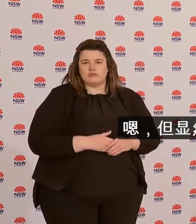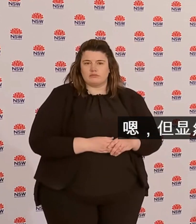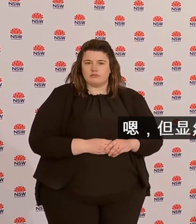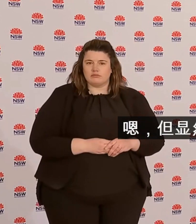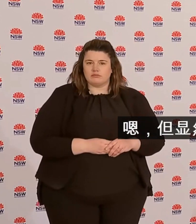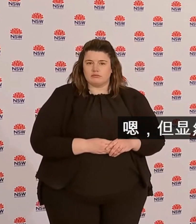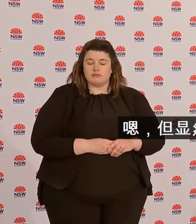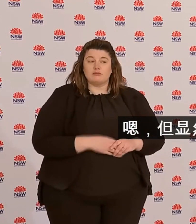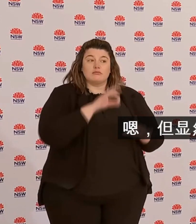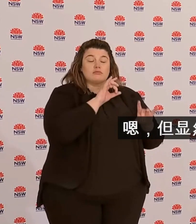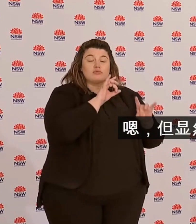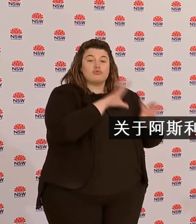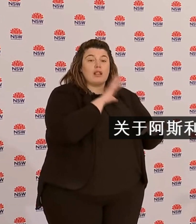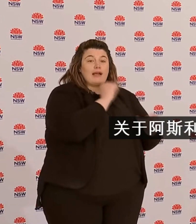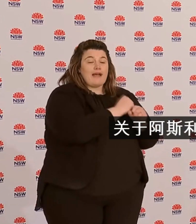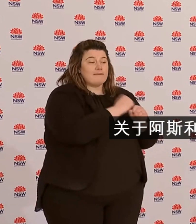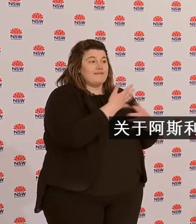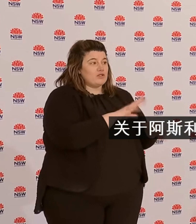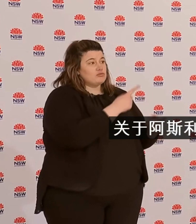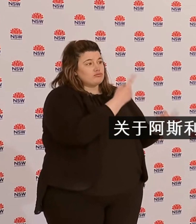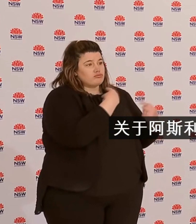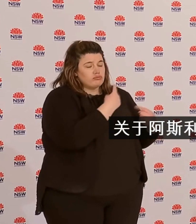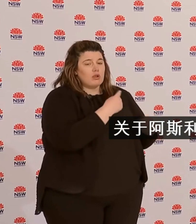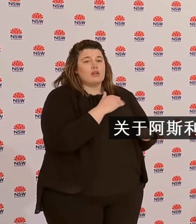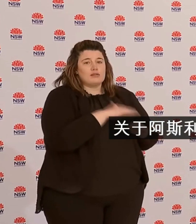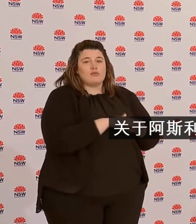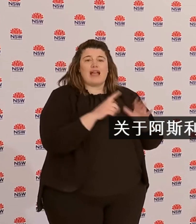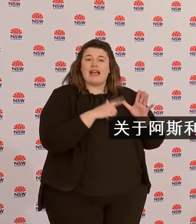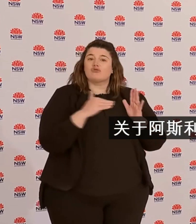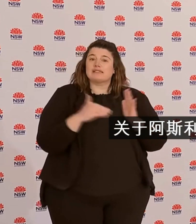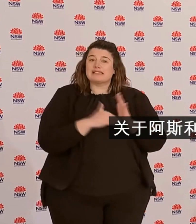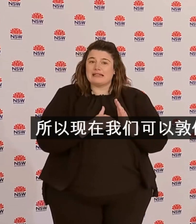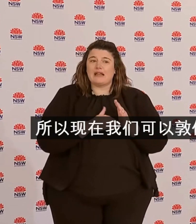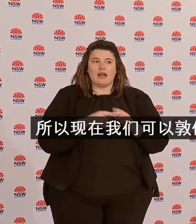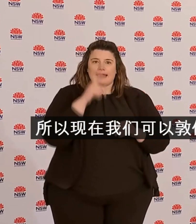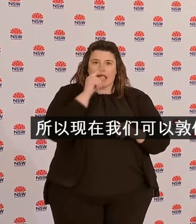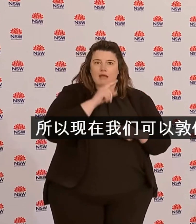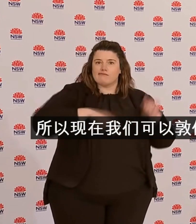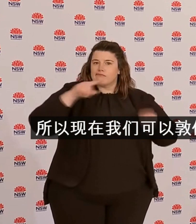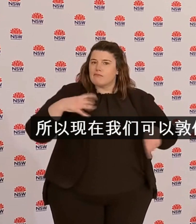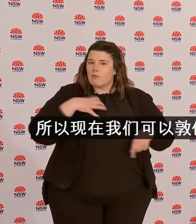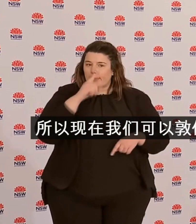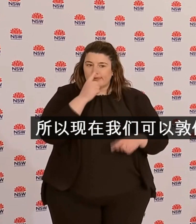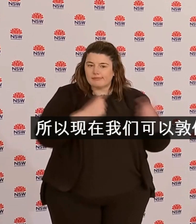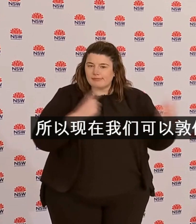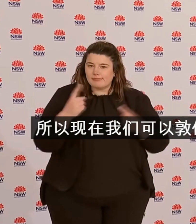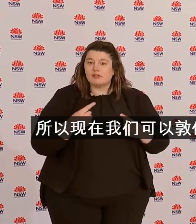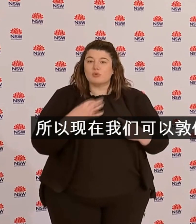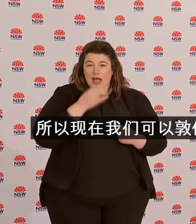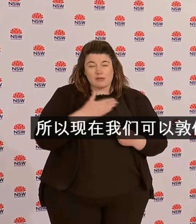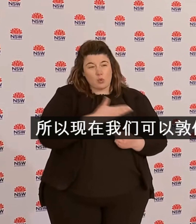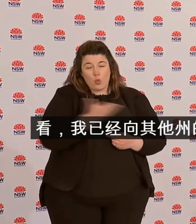obviously there was revised advice from the federal authorities regarding the AstraZeneca vaccine. So now we can urge everybody to come forward